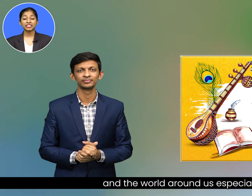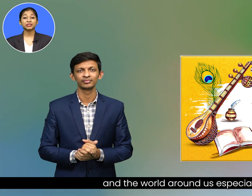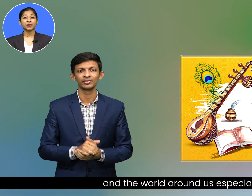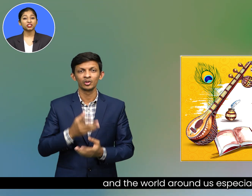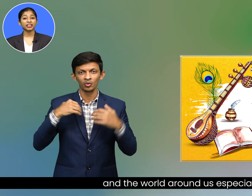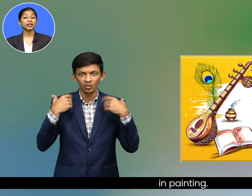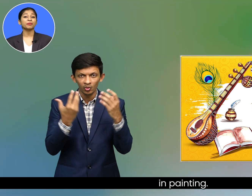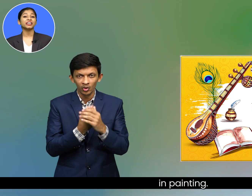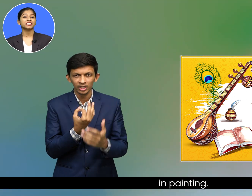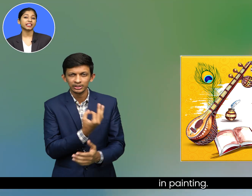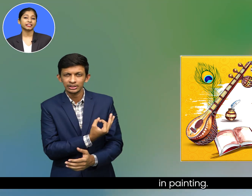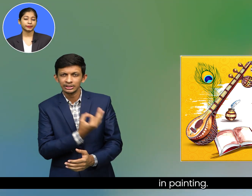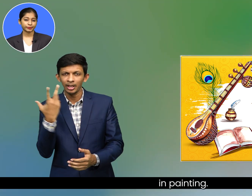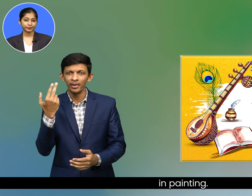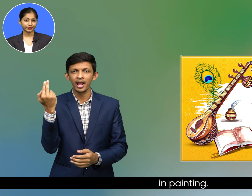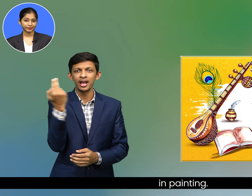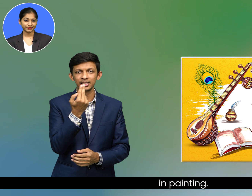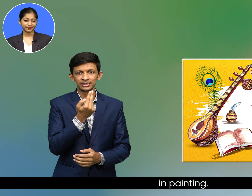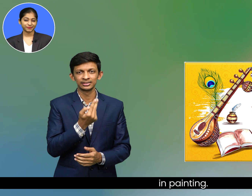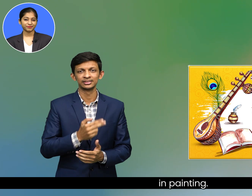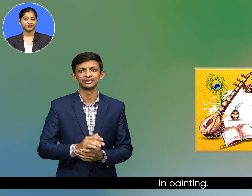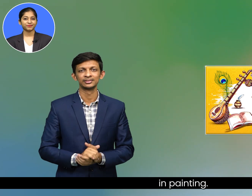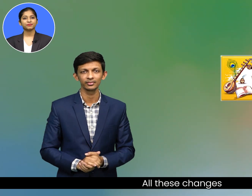us, especially in painting.